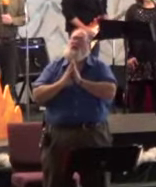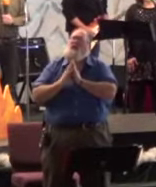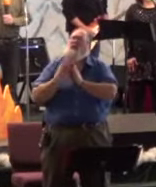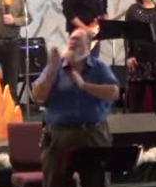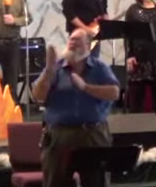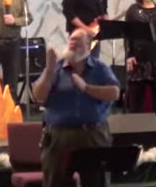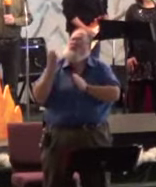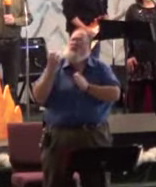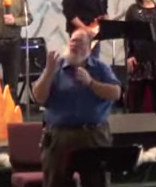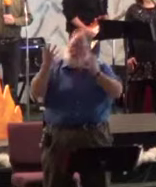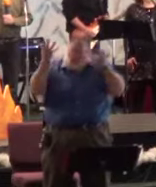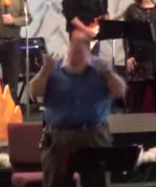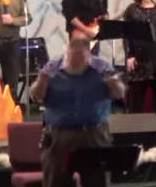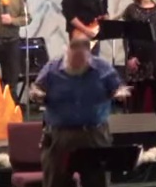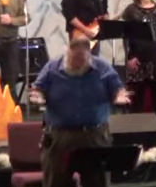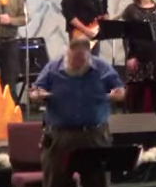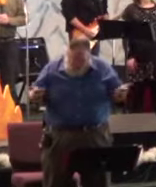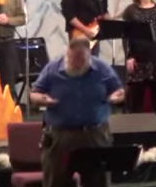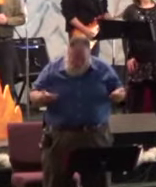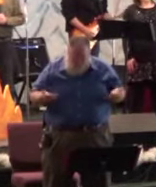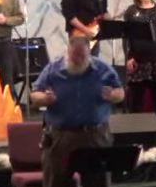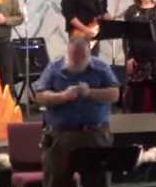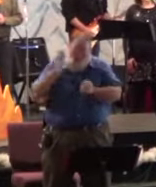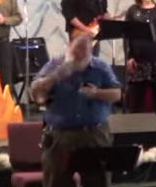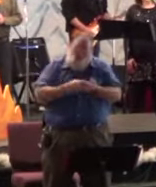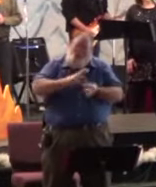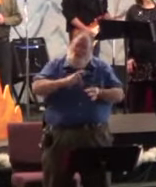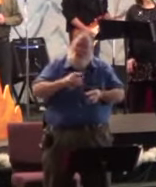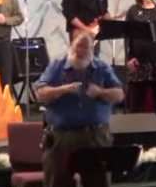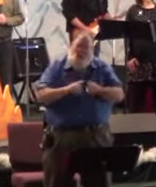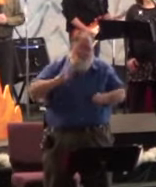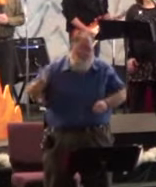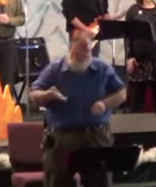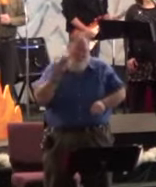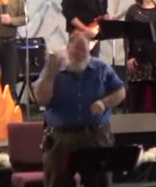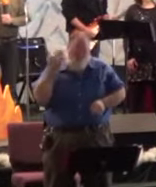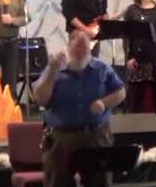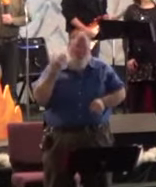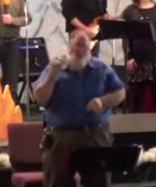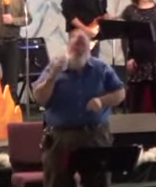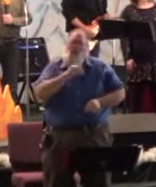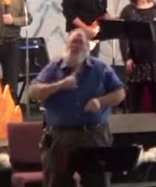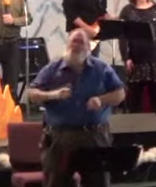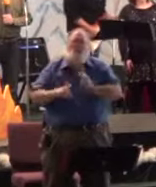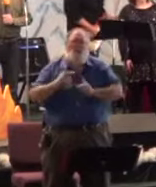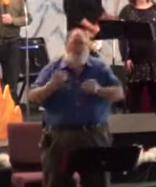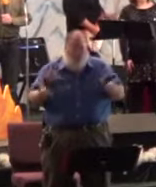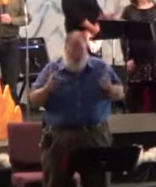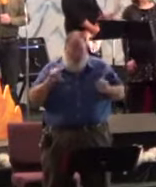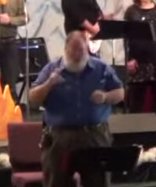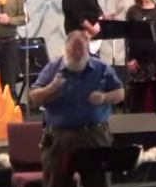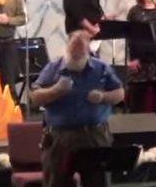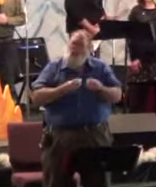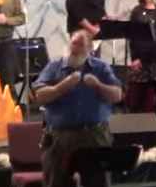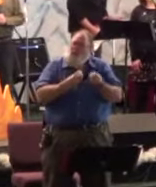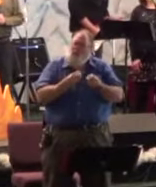this place with your Holy Spirit like never before. Lord, there are people that need to be ministered to today. They